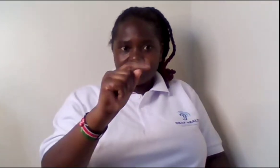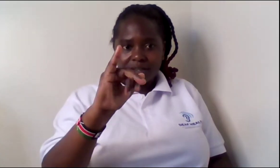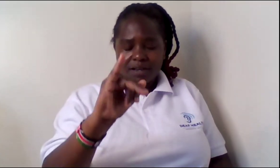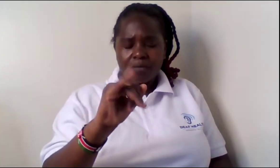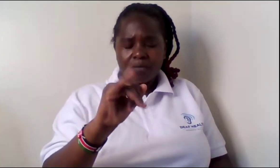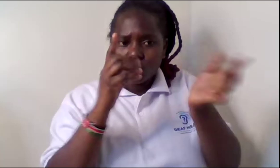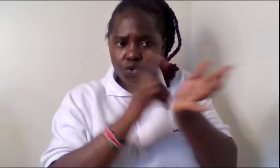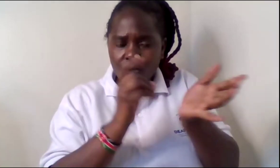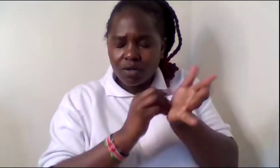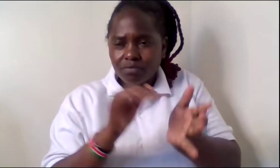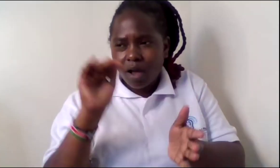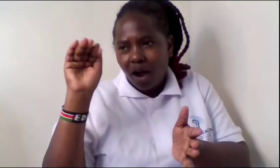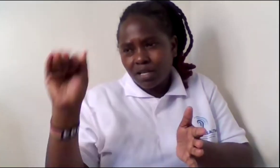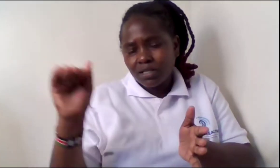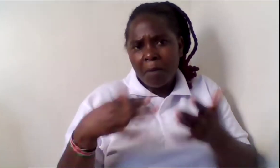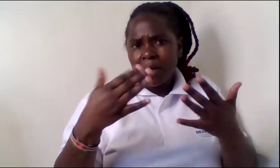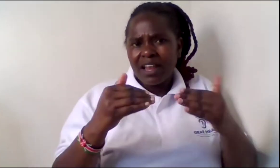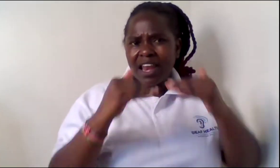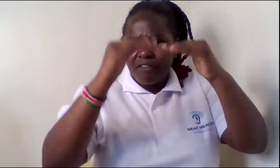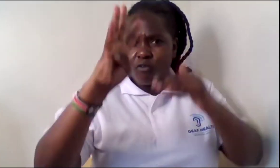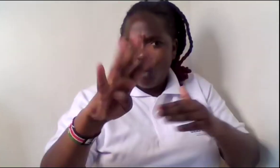any level 4 or 5 hospital. They'll